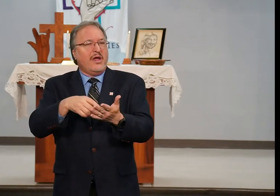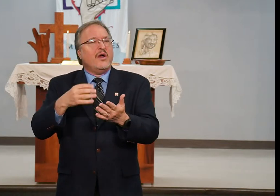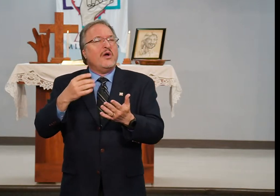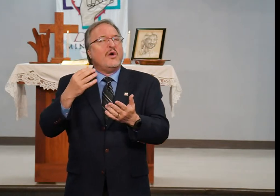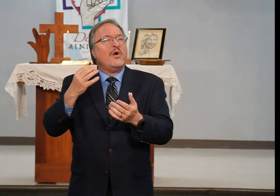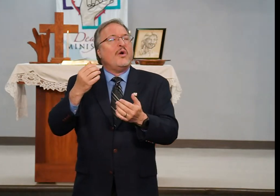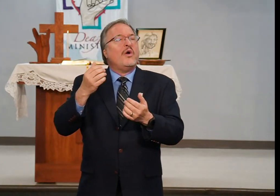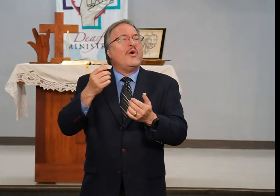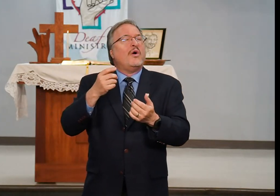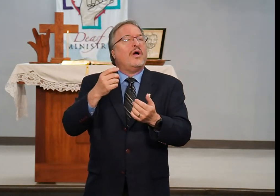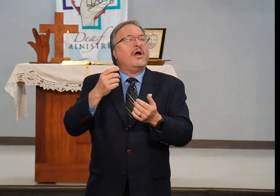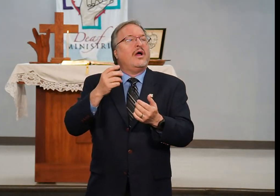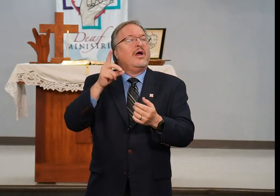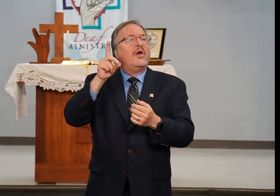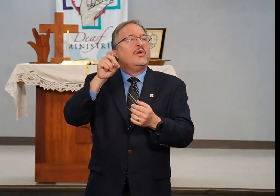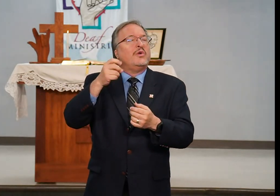so that his debt was forgiven,